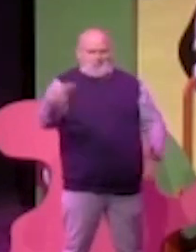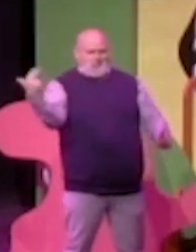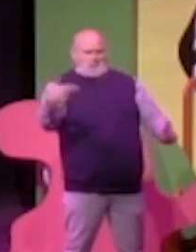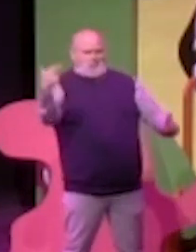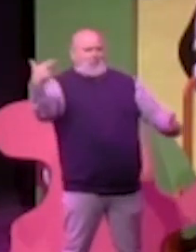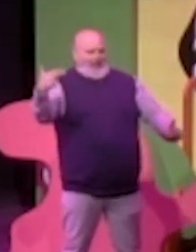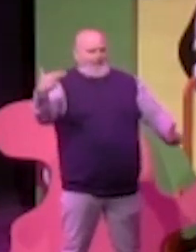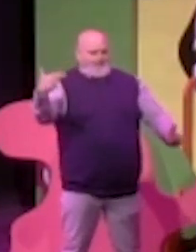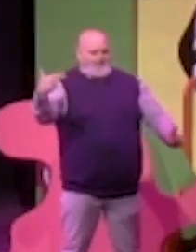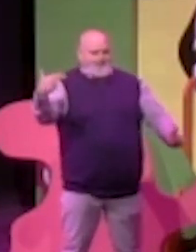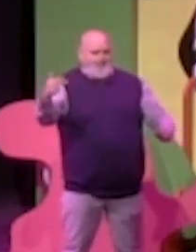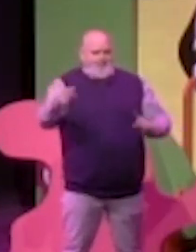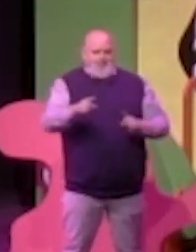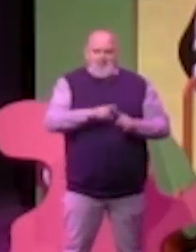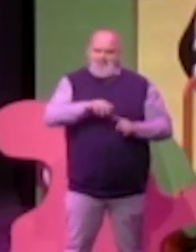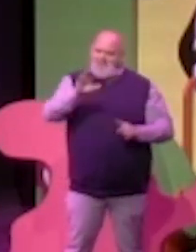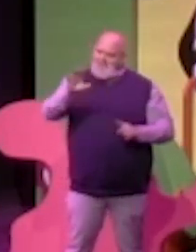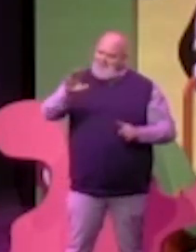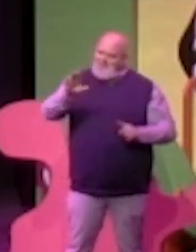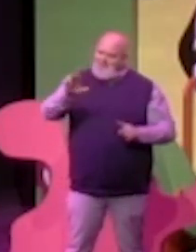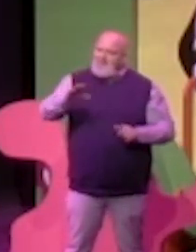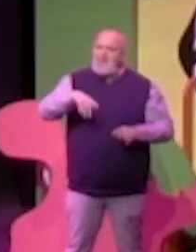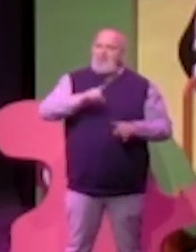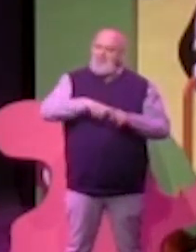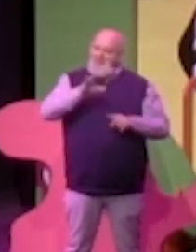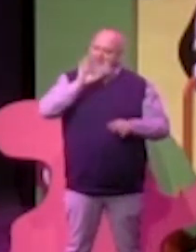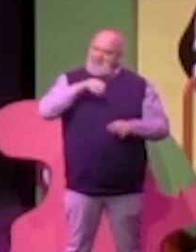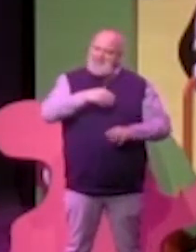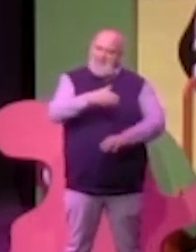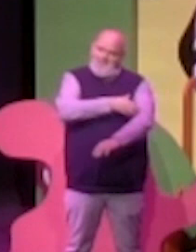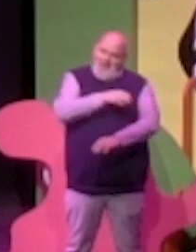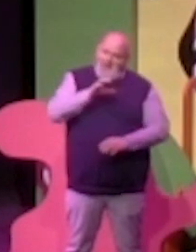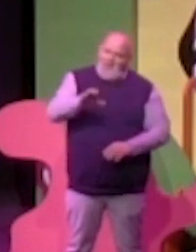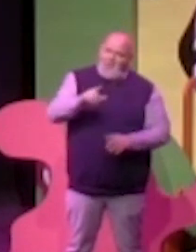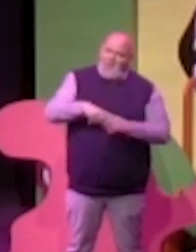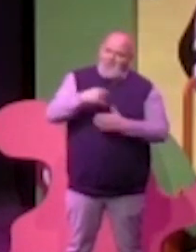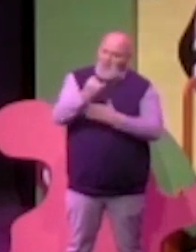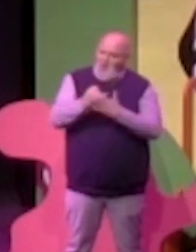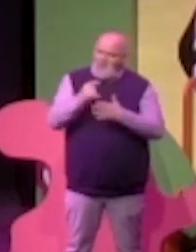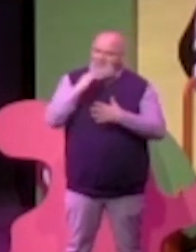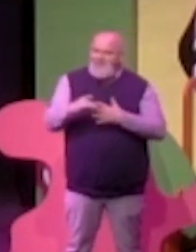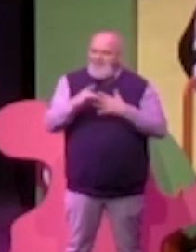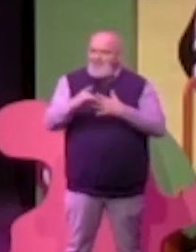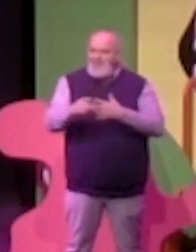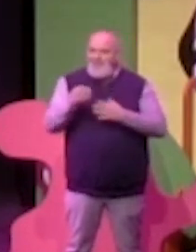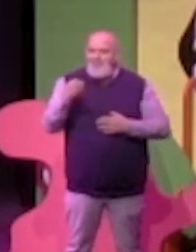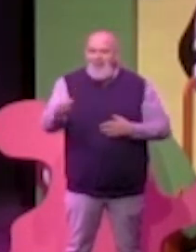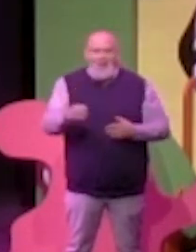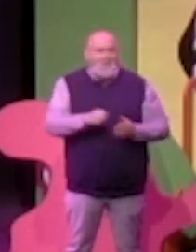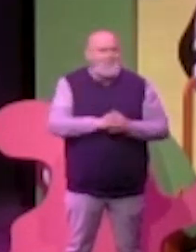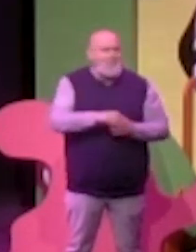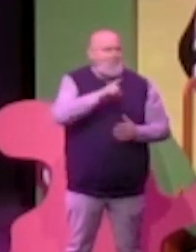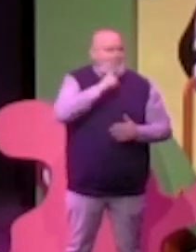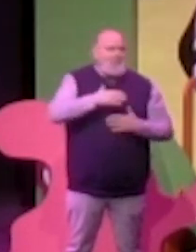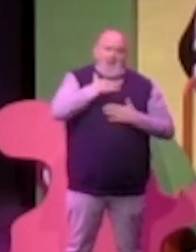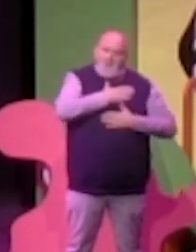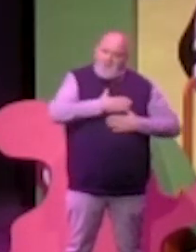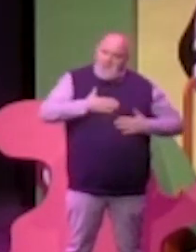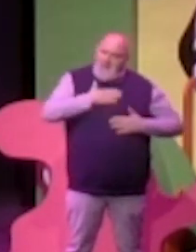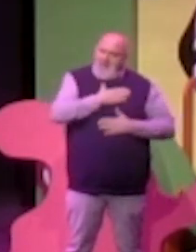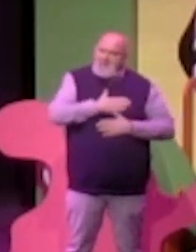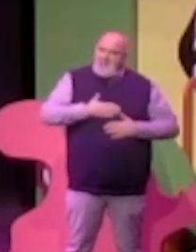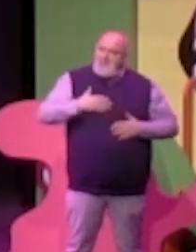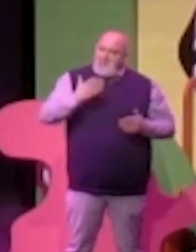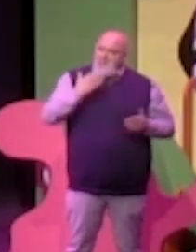conversation, that direct, that the power of the arts can get us there. So I just really appreciate you bringing us to a level